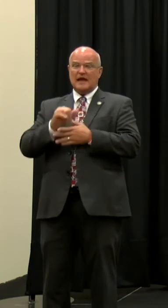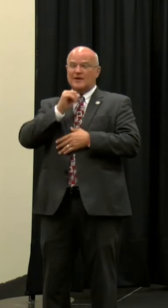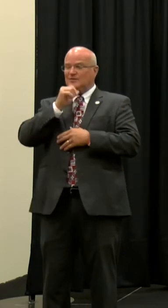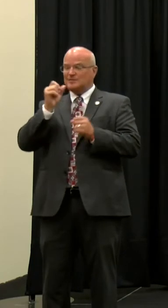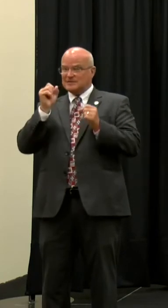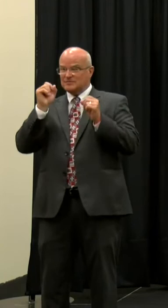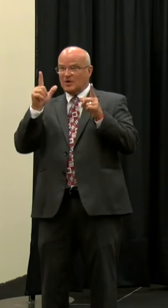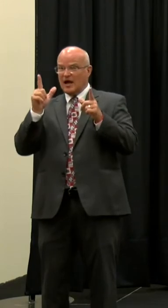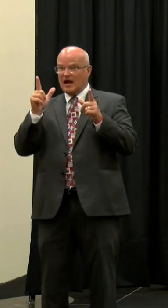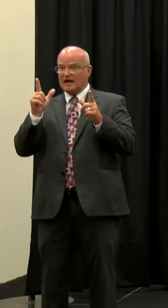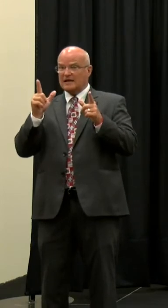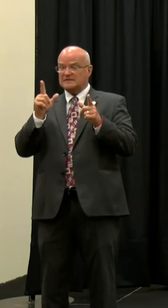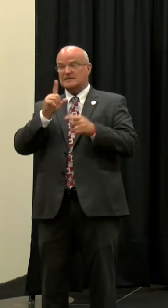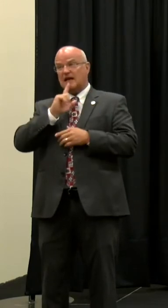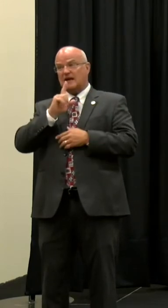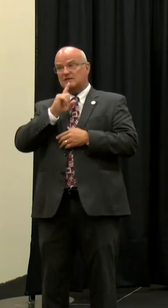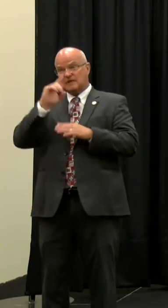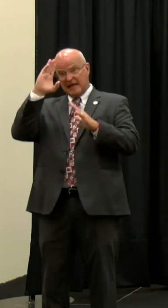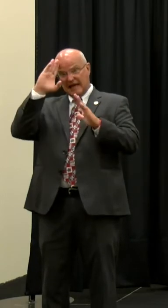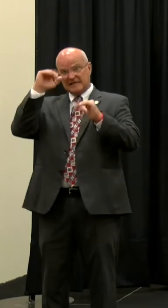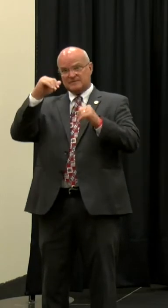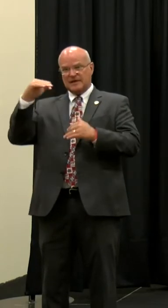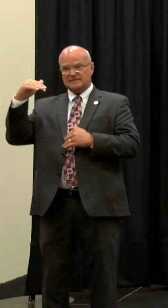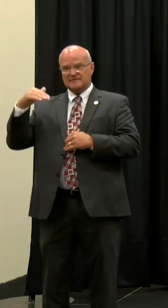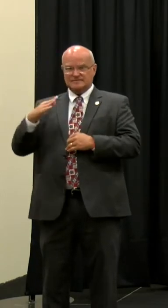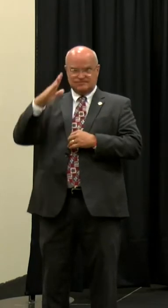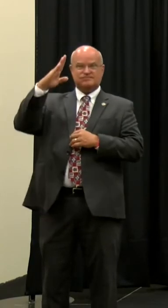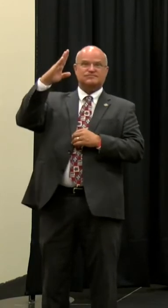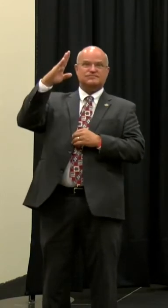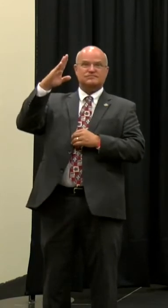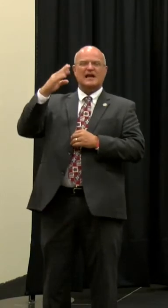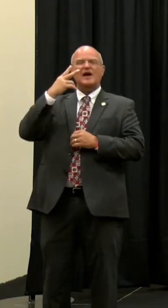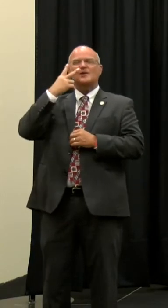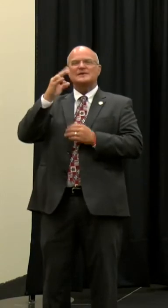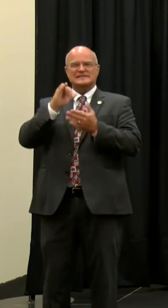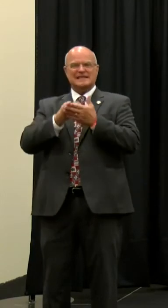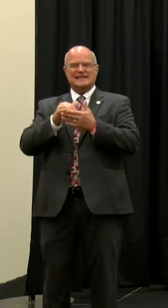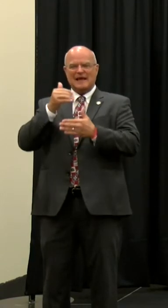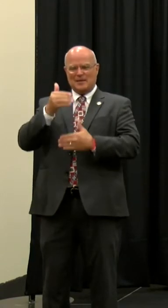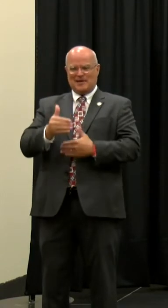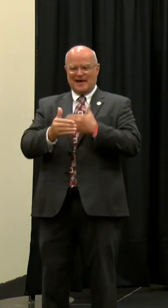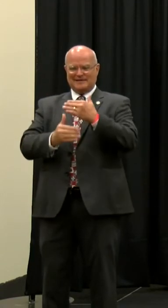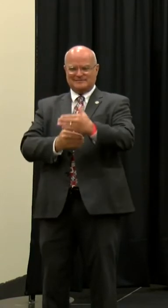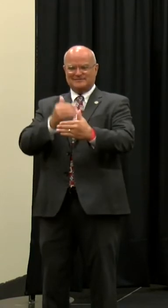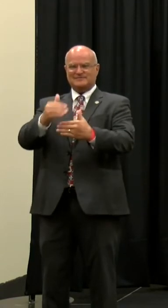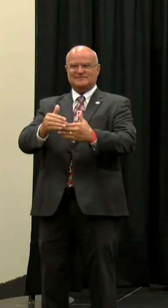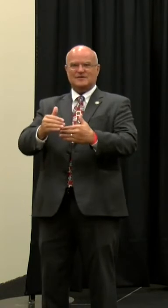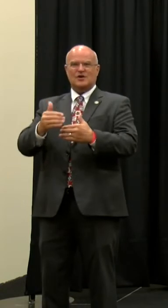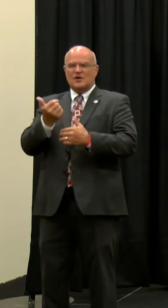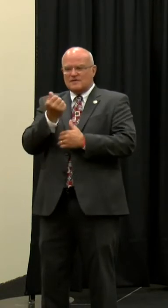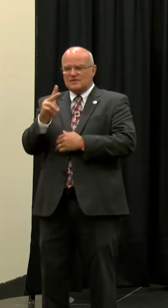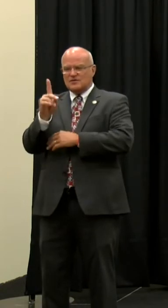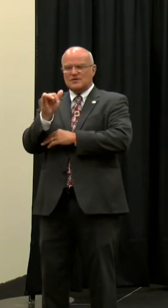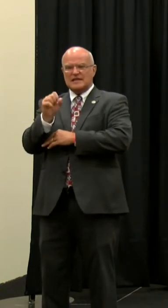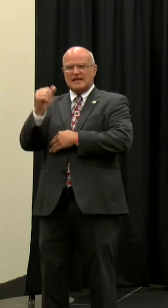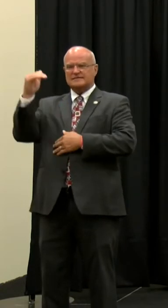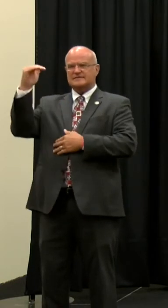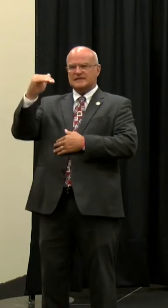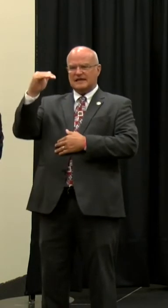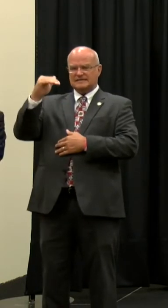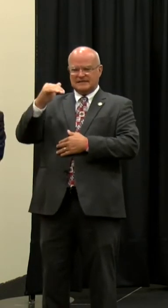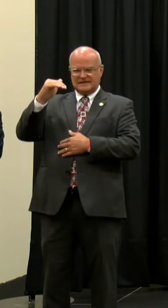be surprised. In fact, I actually expect a spike. And we see that pattern that will go for a number of days